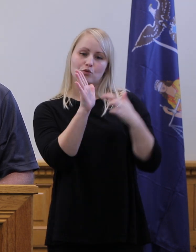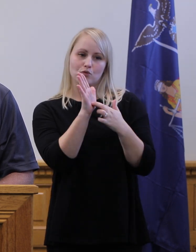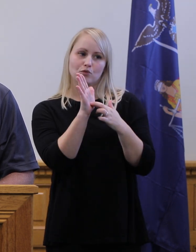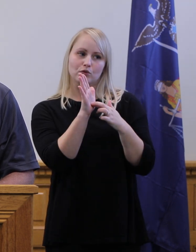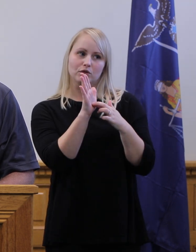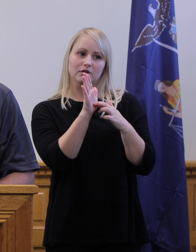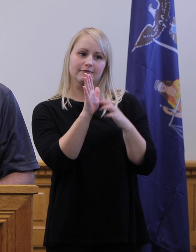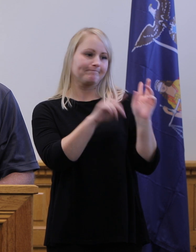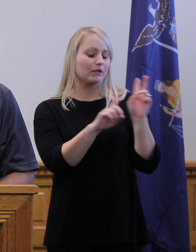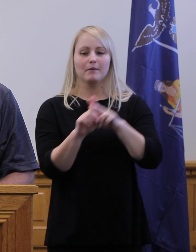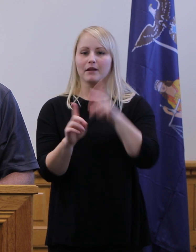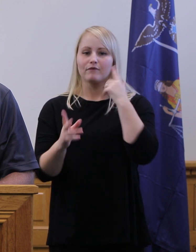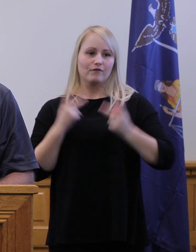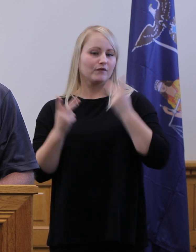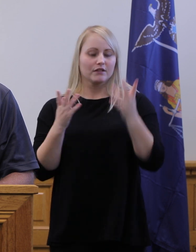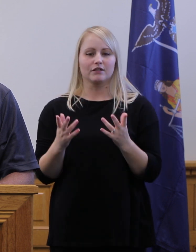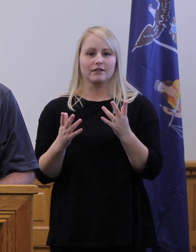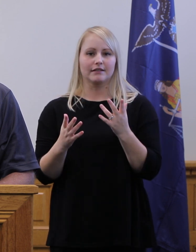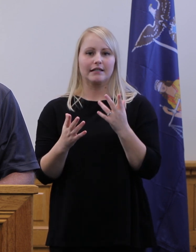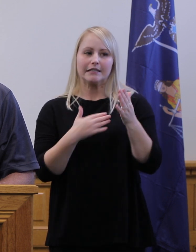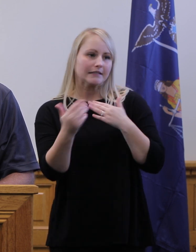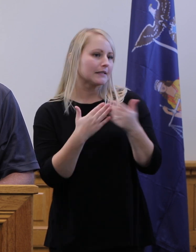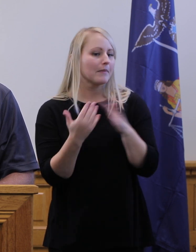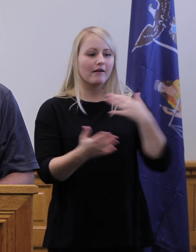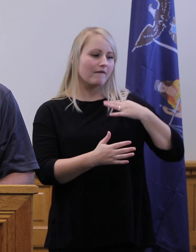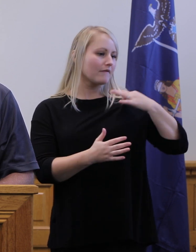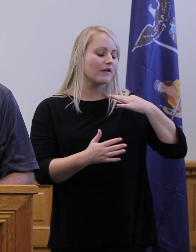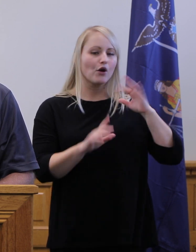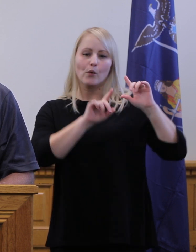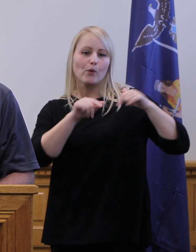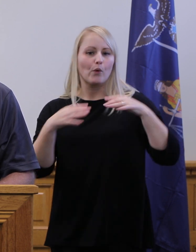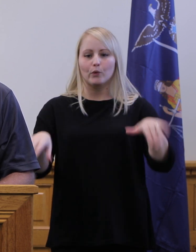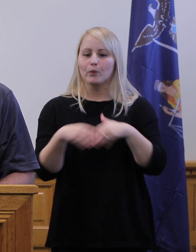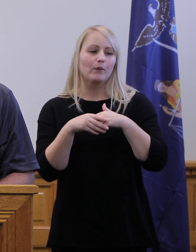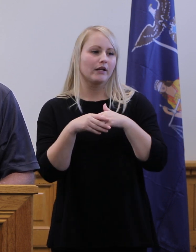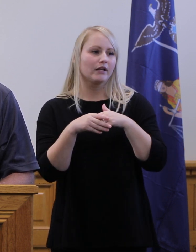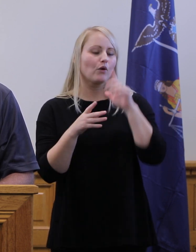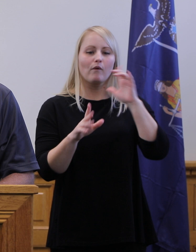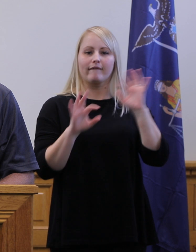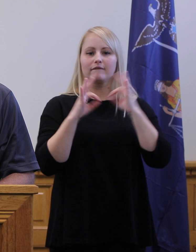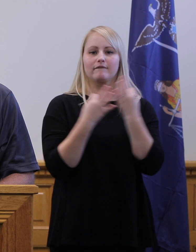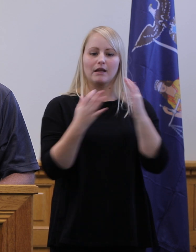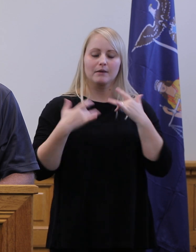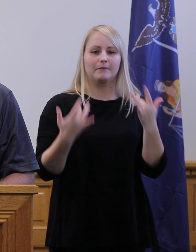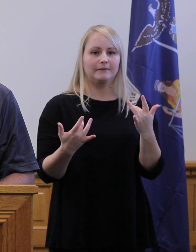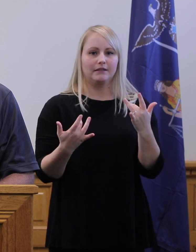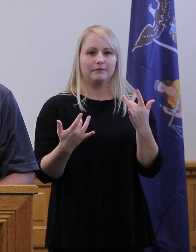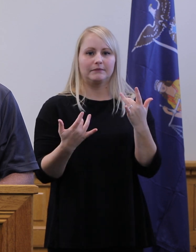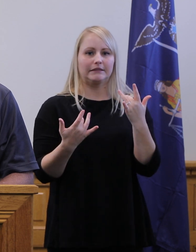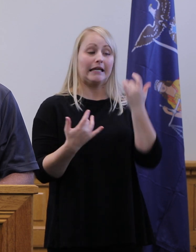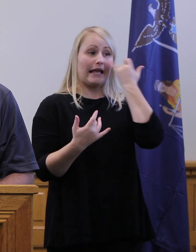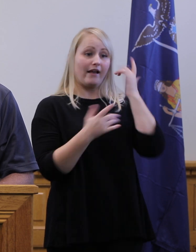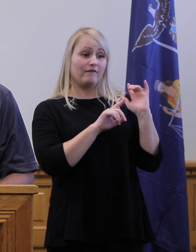other reasons, whether to work the outage at 9 Mile or attend a wedding or a family event. People who are visiting from restricted states